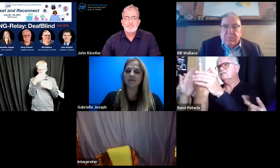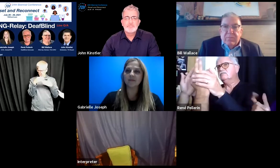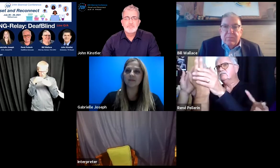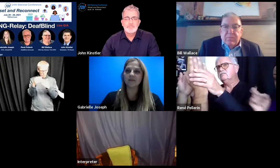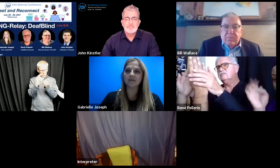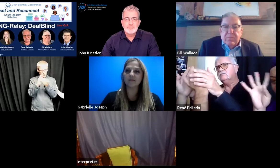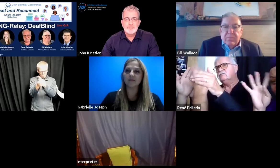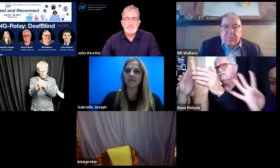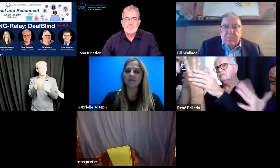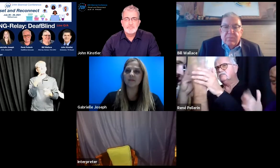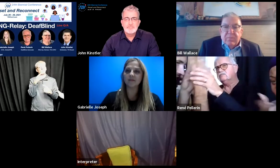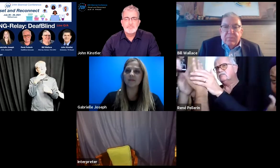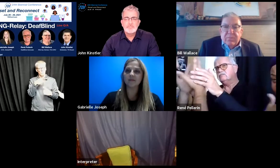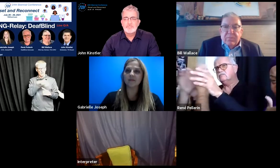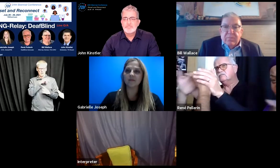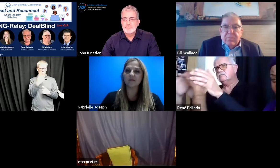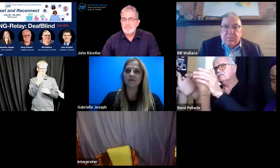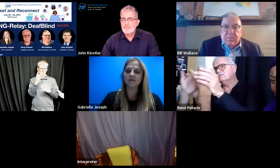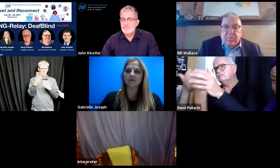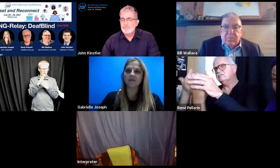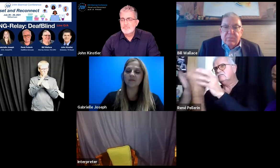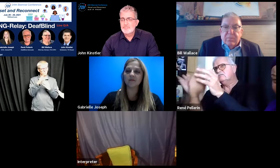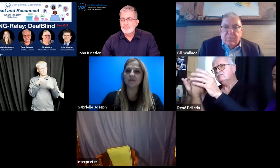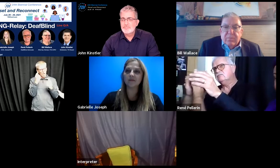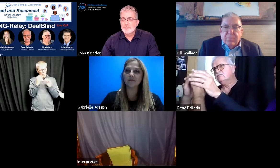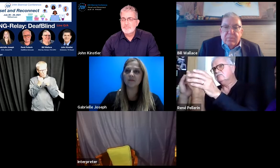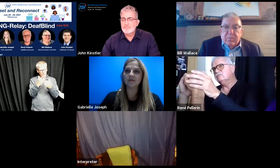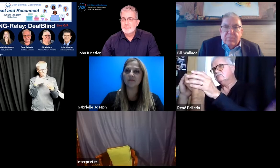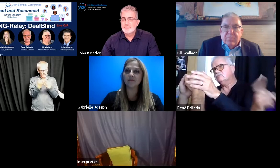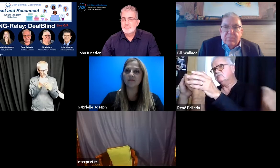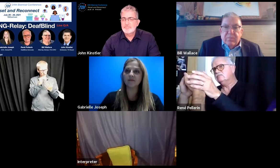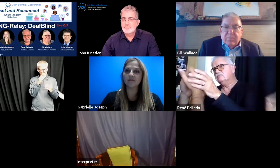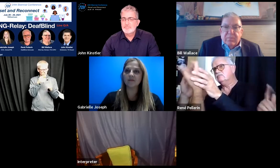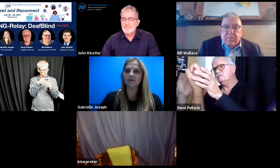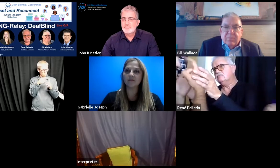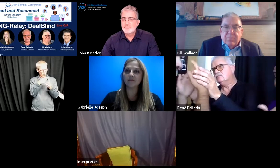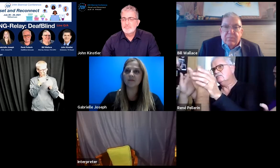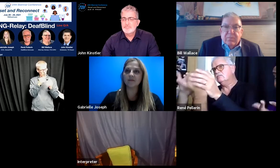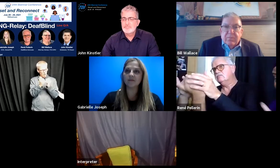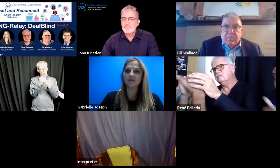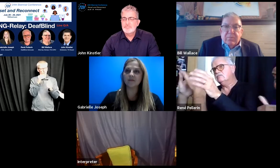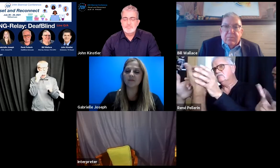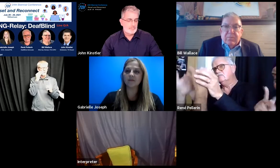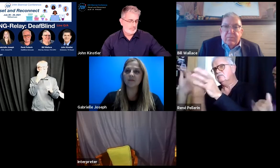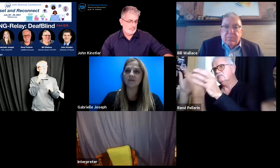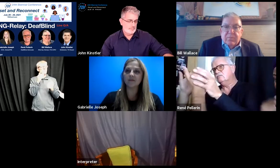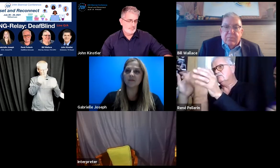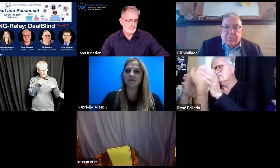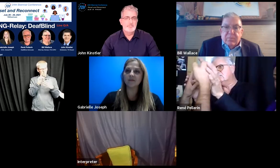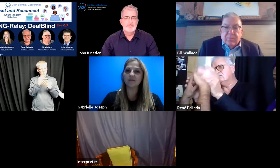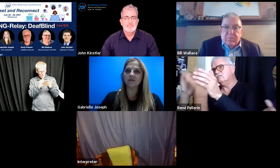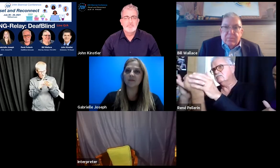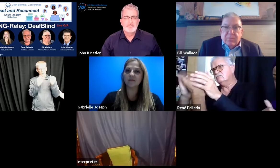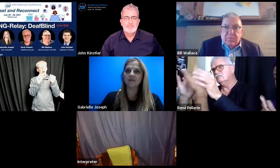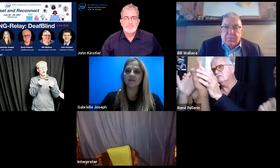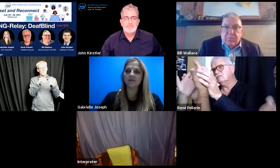that we have bold innovations and to lead to change. That is a top priority that we have, and our goal